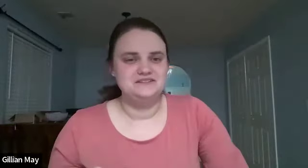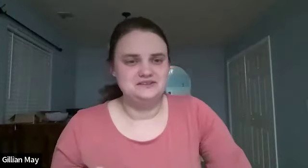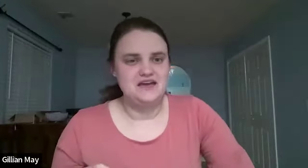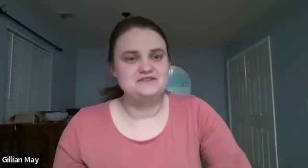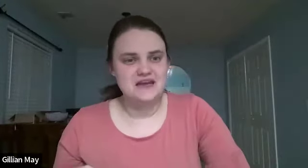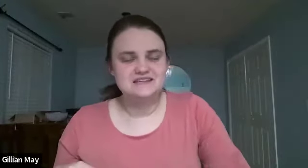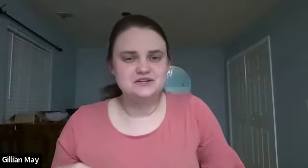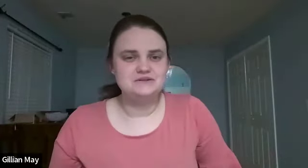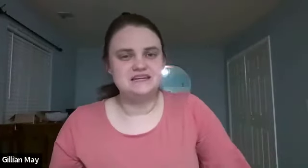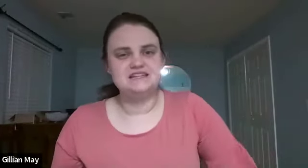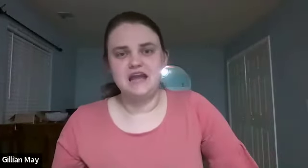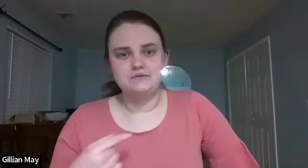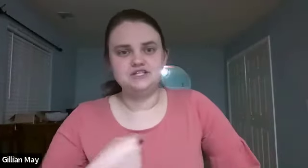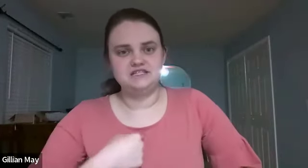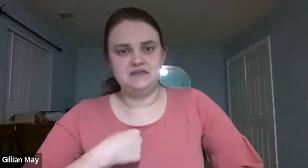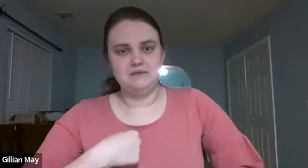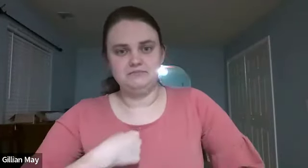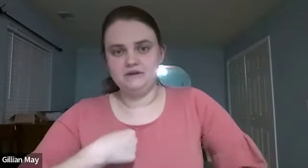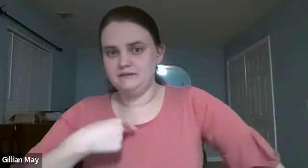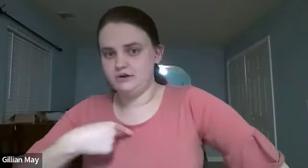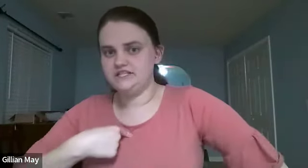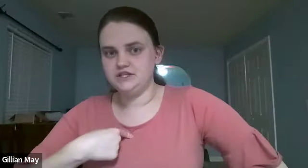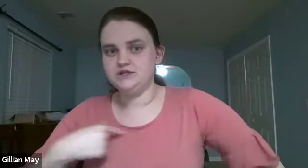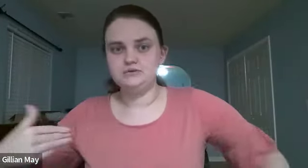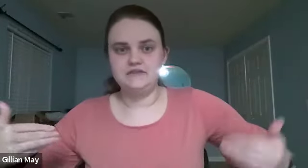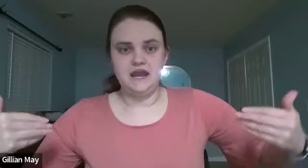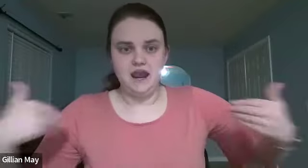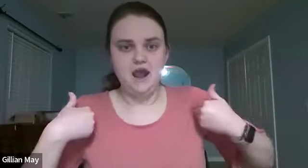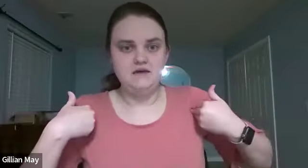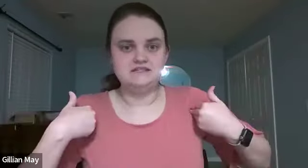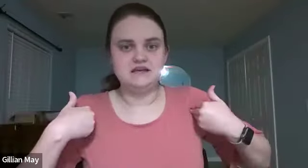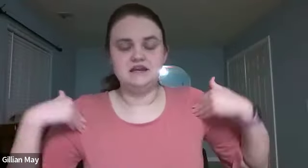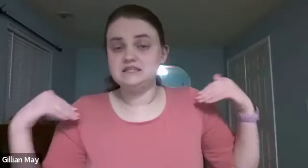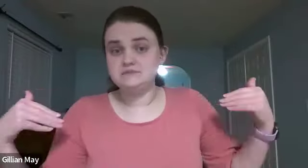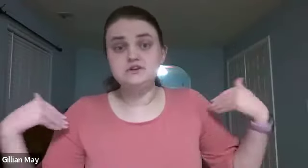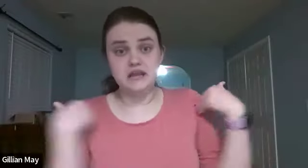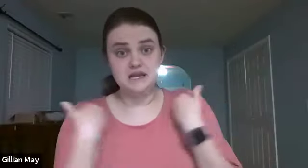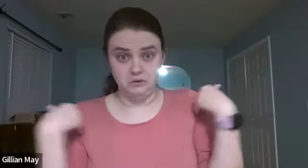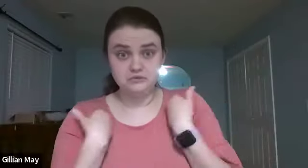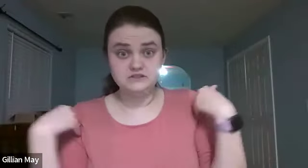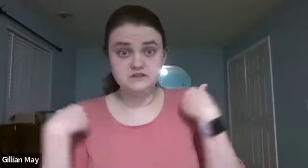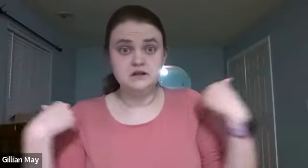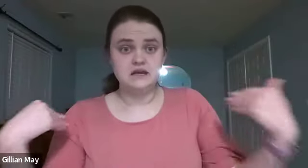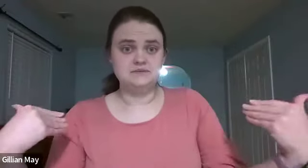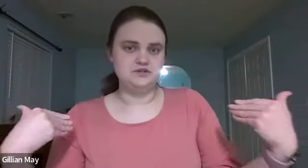So yeah, so that's how you would say is like I would just say that point to you, and then have is like it's similar to animals, except you just